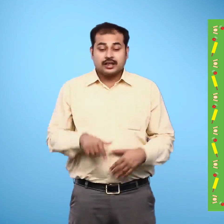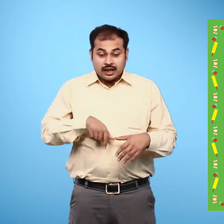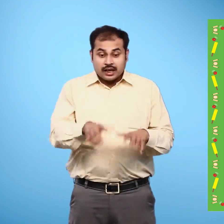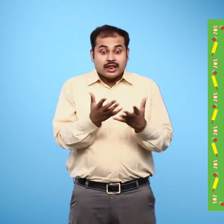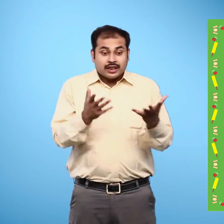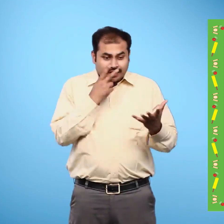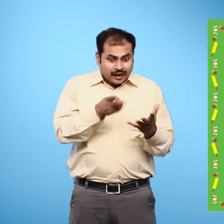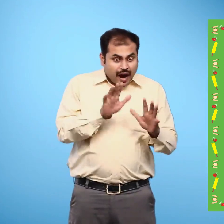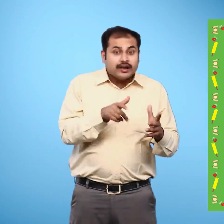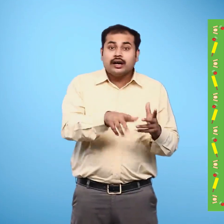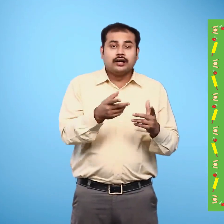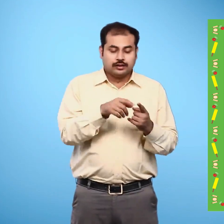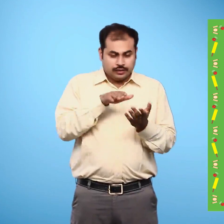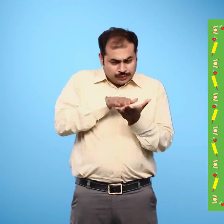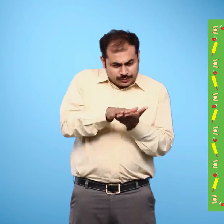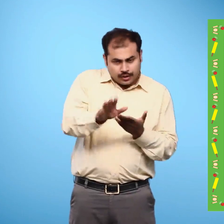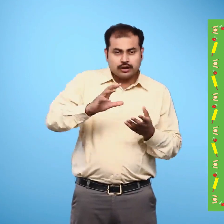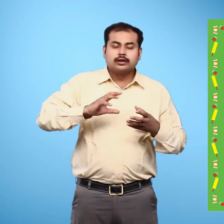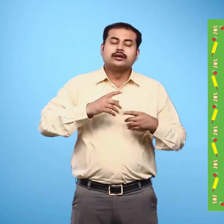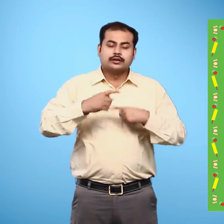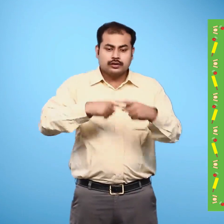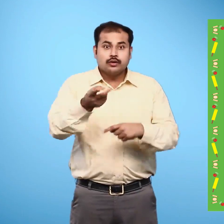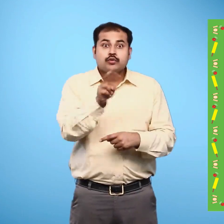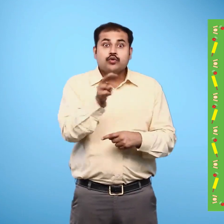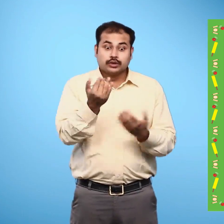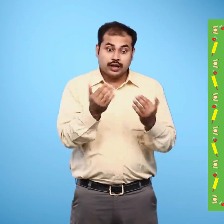There are things which both roll and slide.